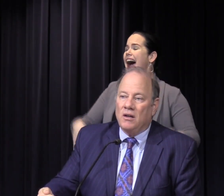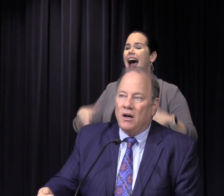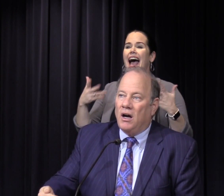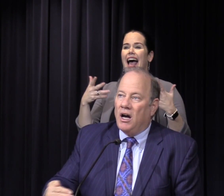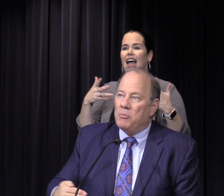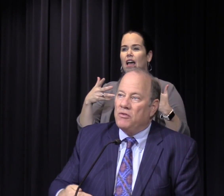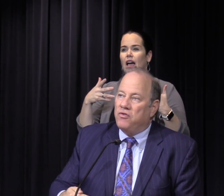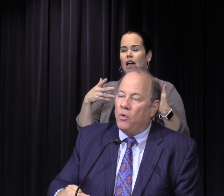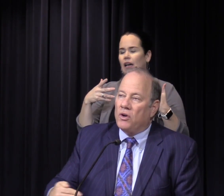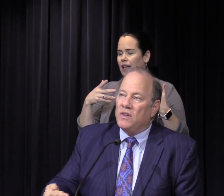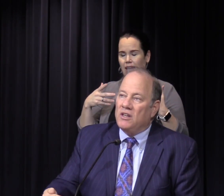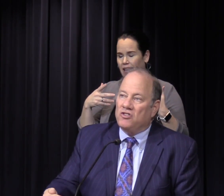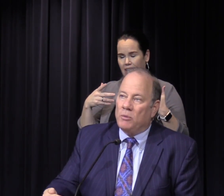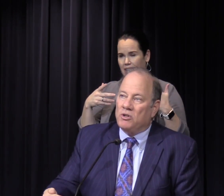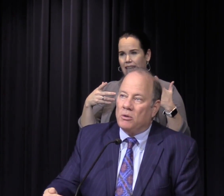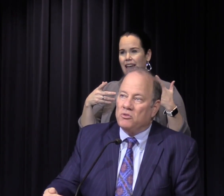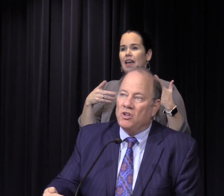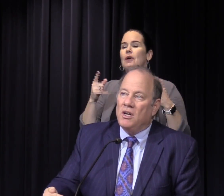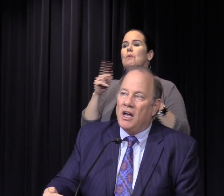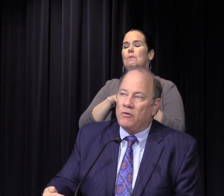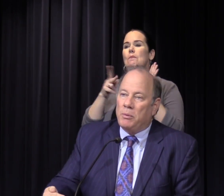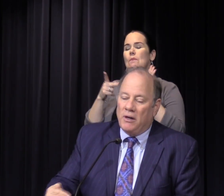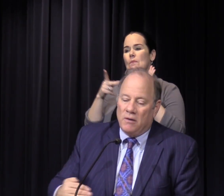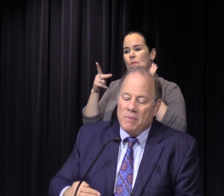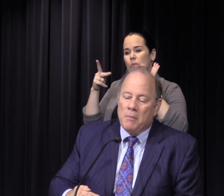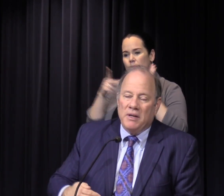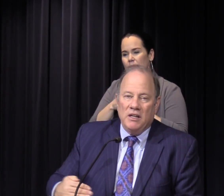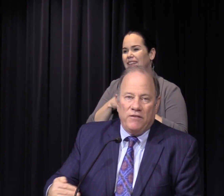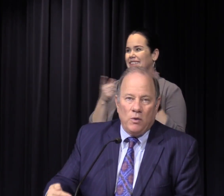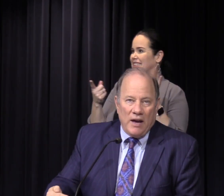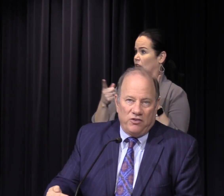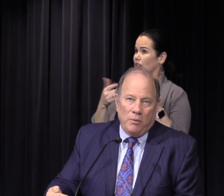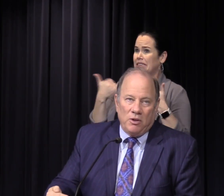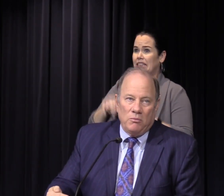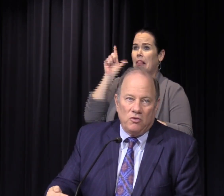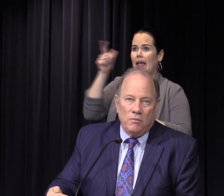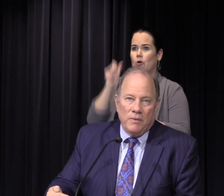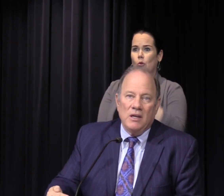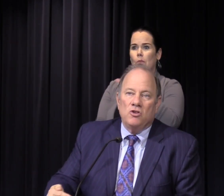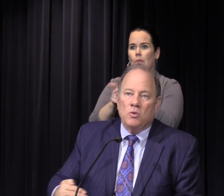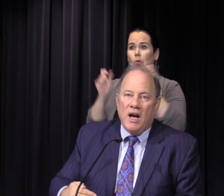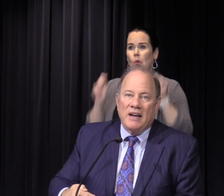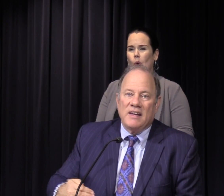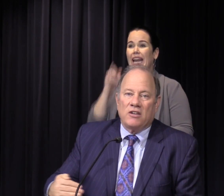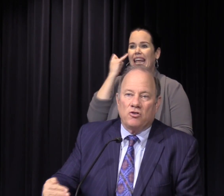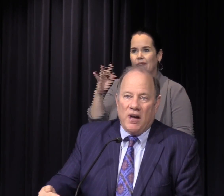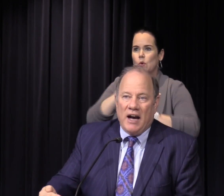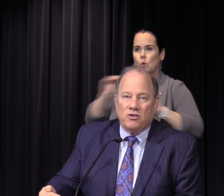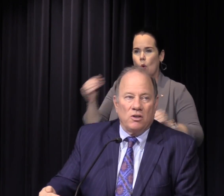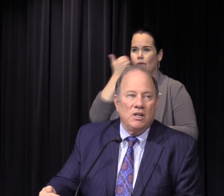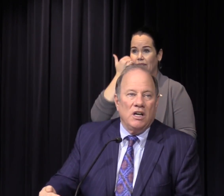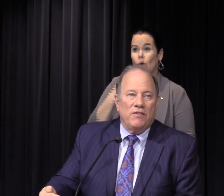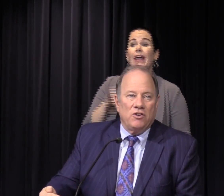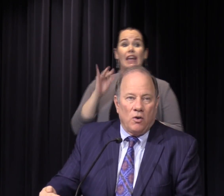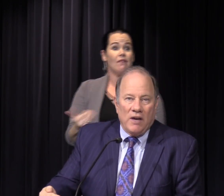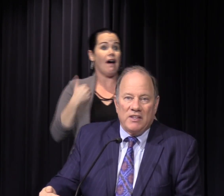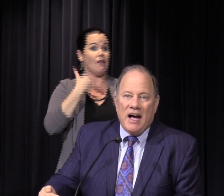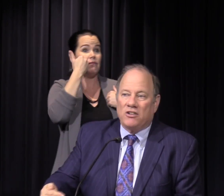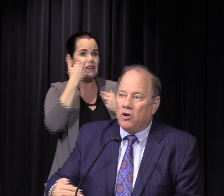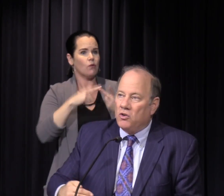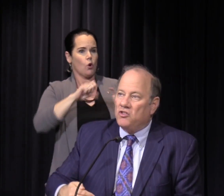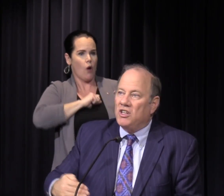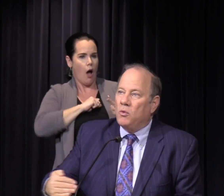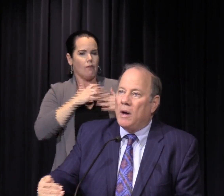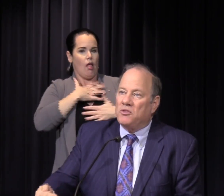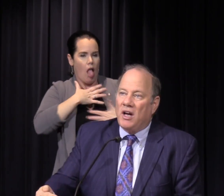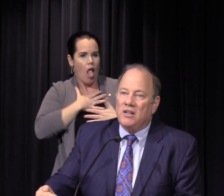tested before these symptoms have appeared. But if you have symptoms, you contact your doctor. If you don't have a